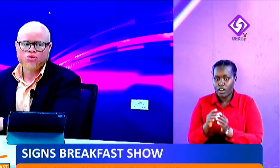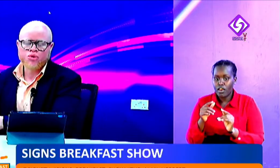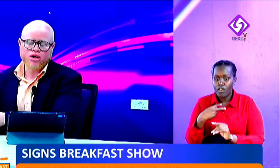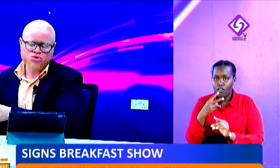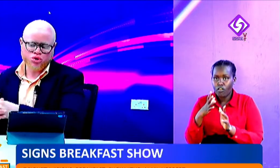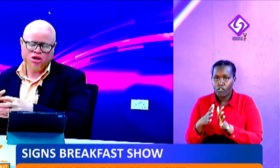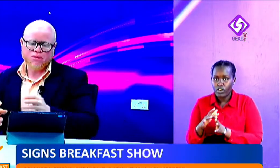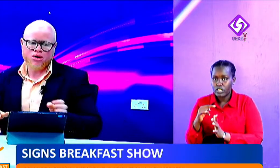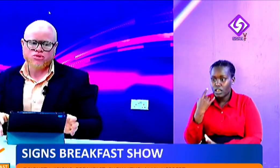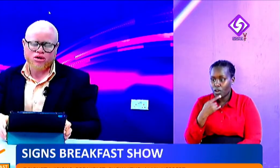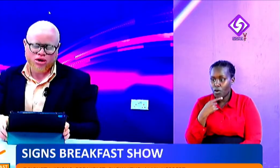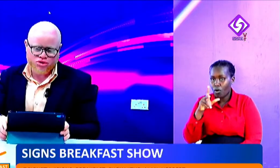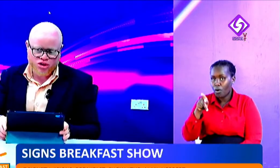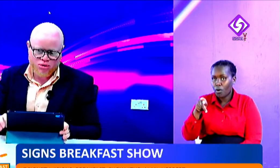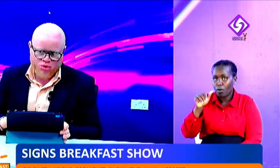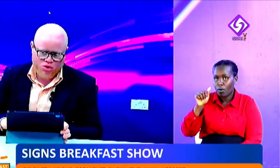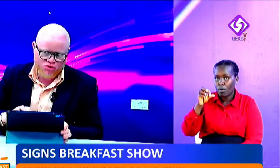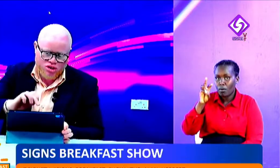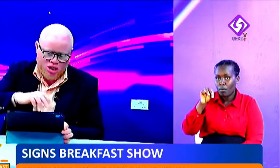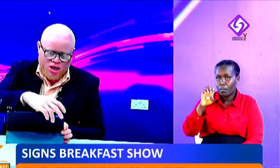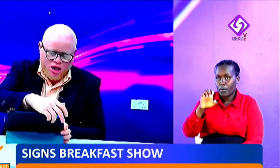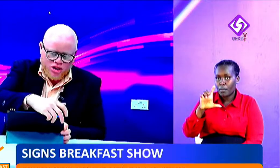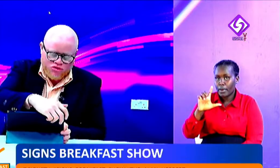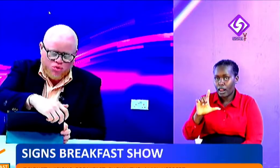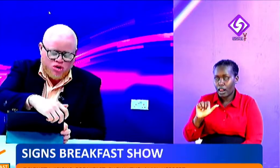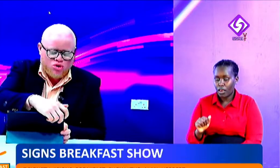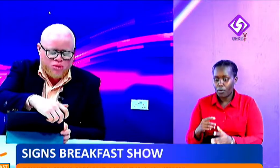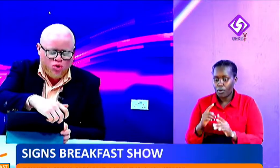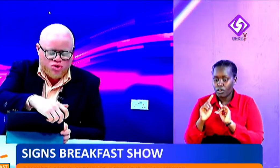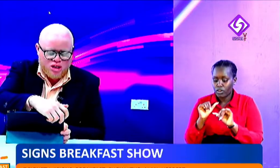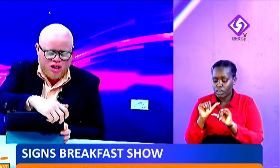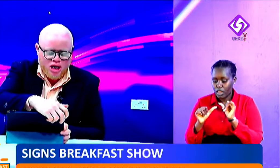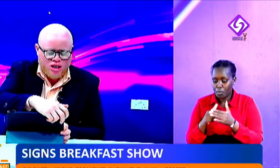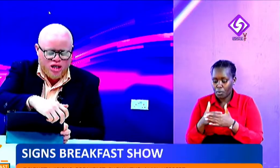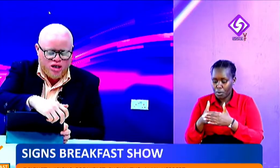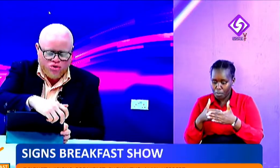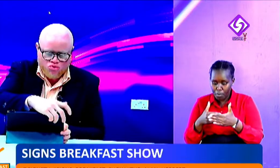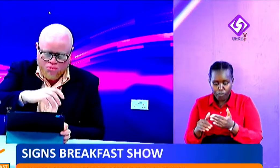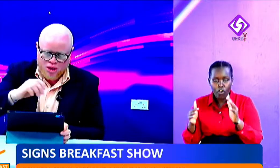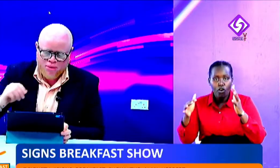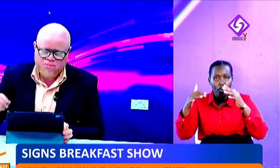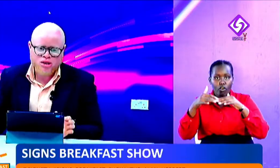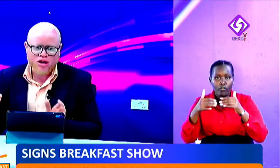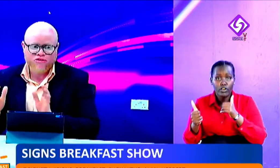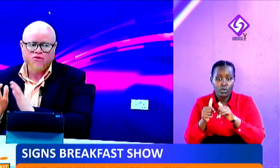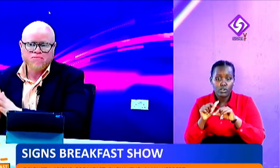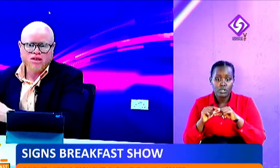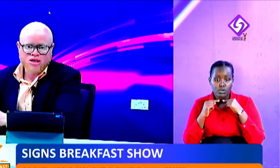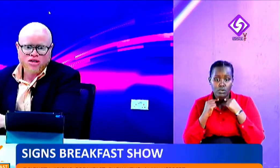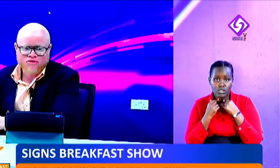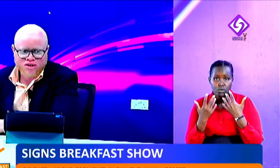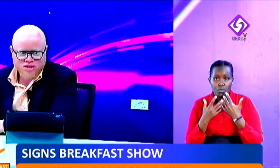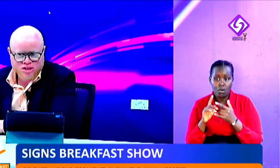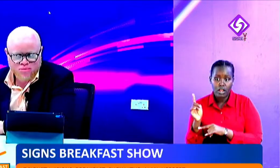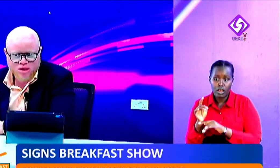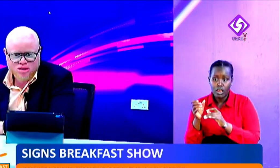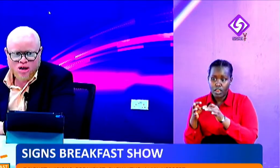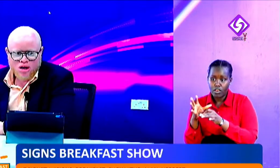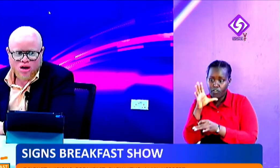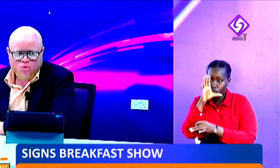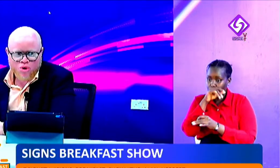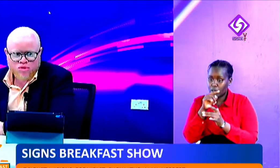morning, we are talking about the pre-conference that Fedwen is going to be hosting in Nairobi. But if you missed the first